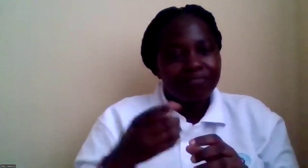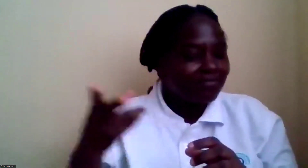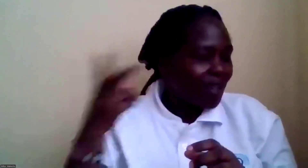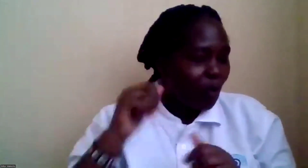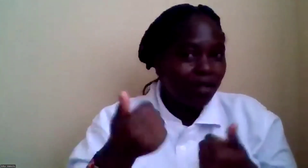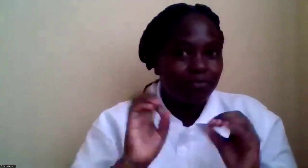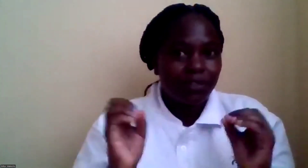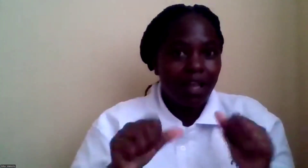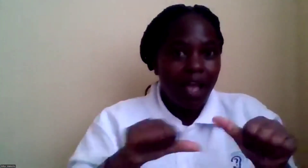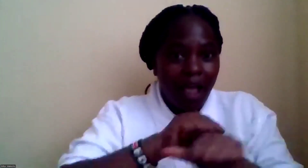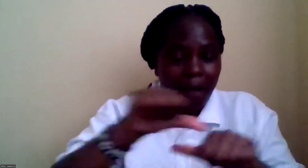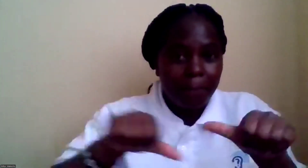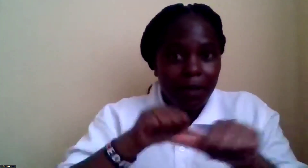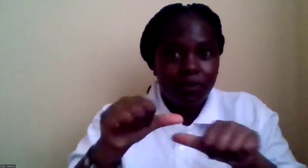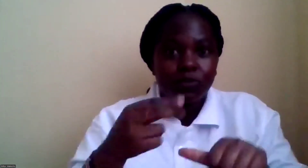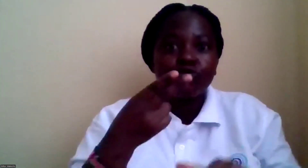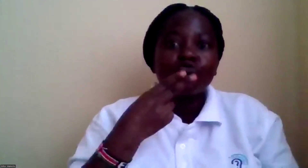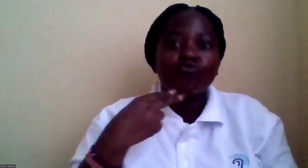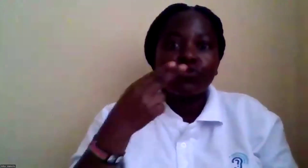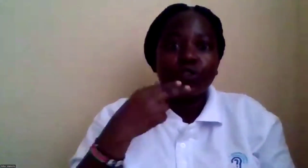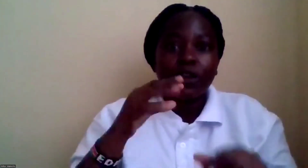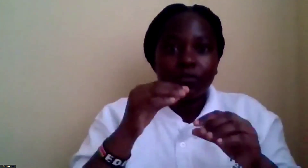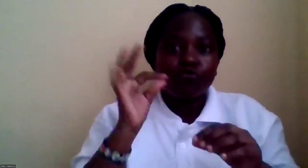It's about the sugar in fruits.